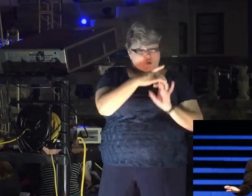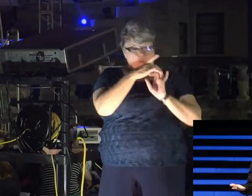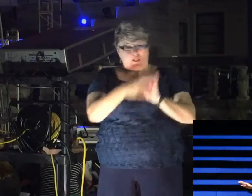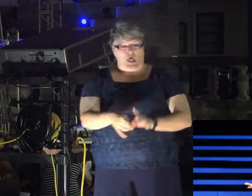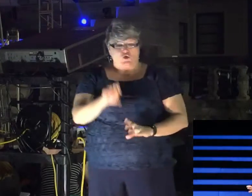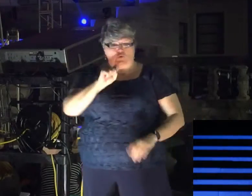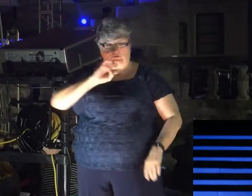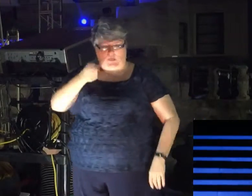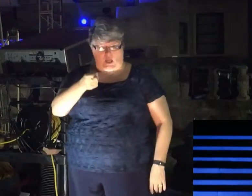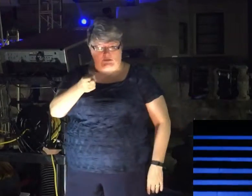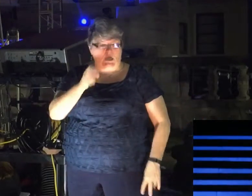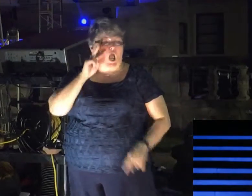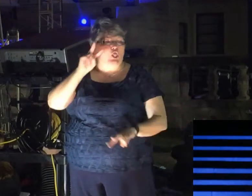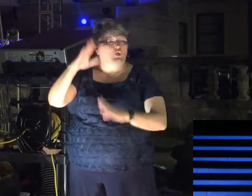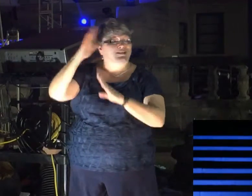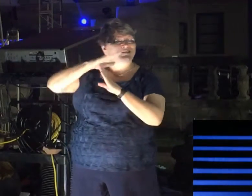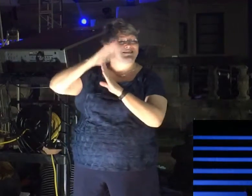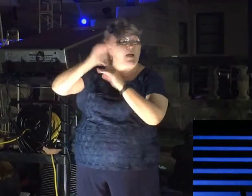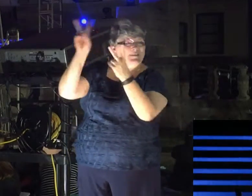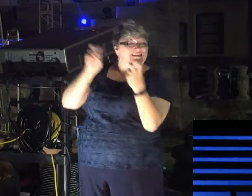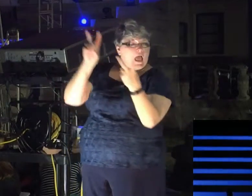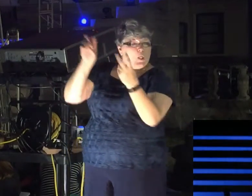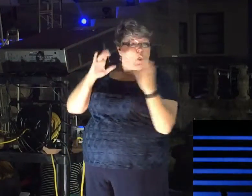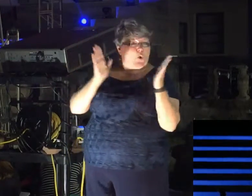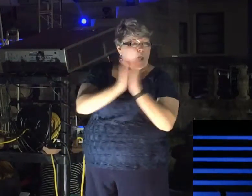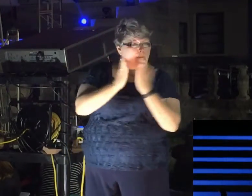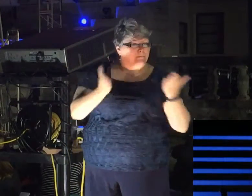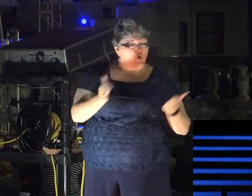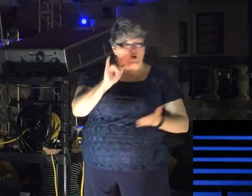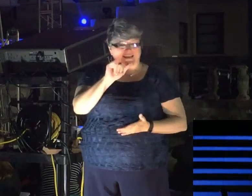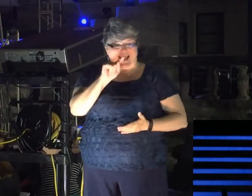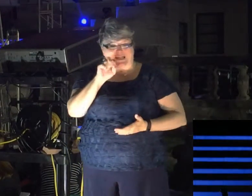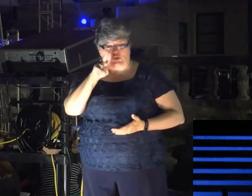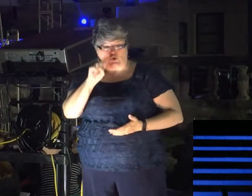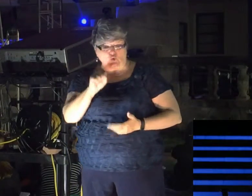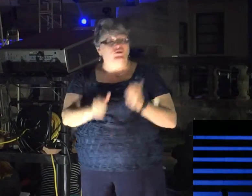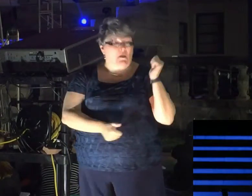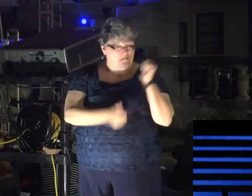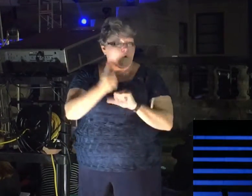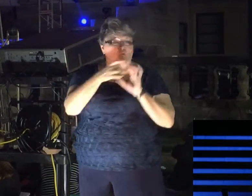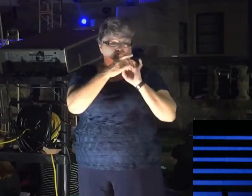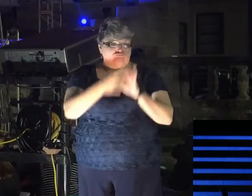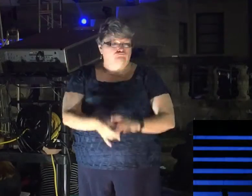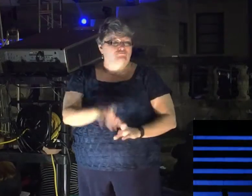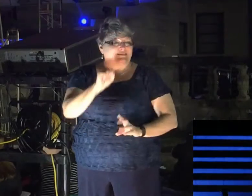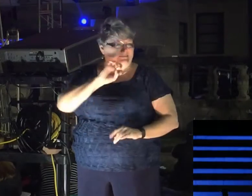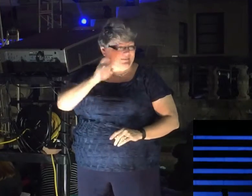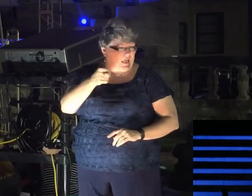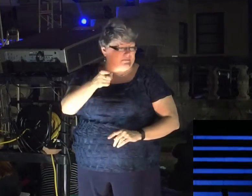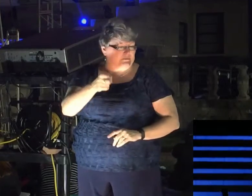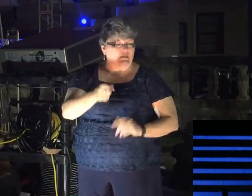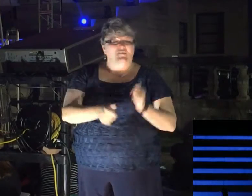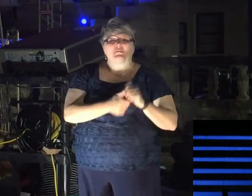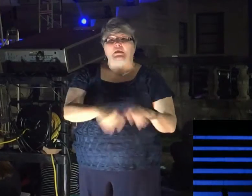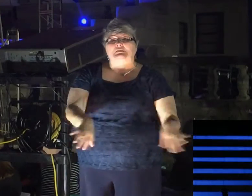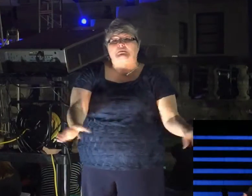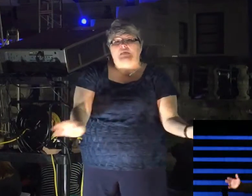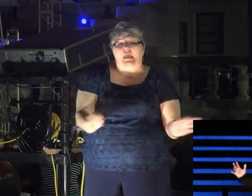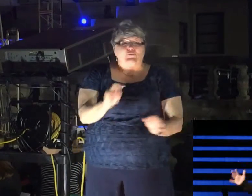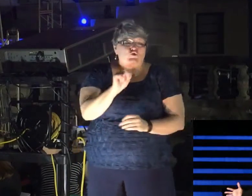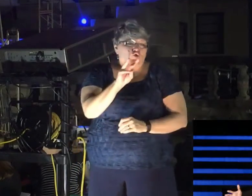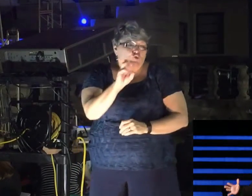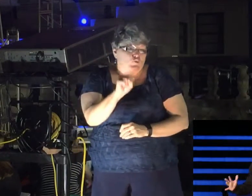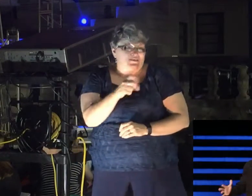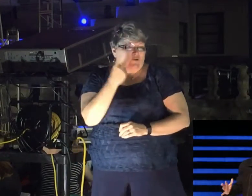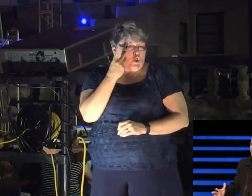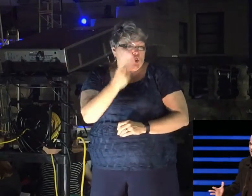on iTunes are about sex. I went and looked at the top downloaded books on iTunes. The vast majority are about sex. Even the most tame